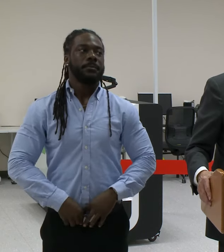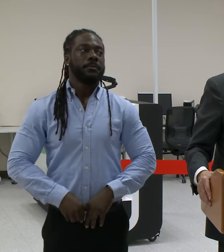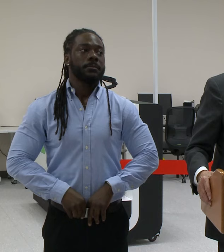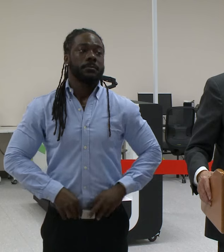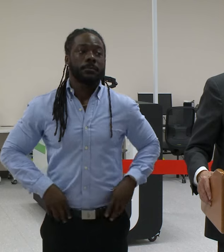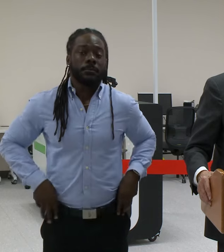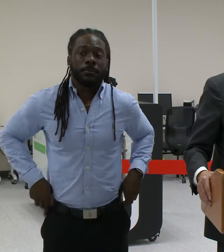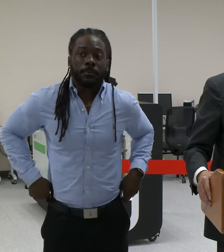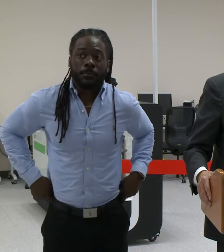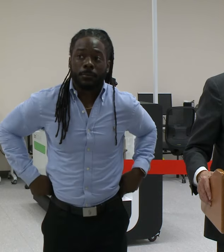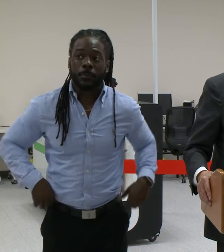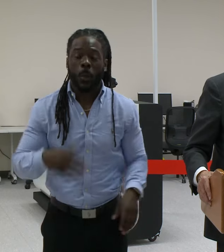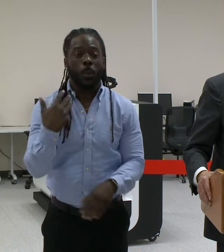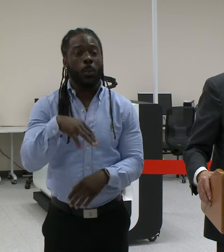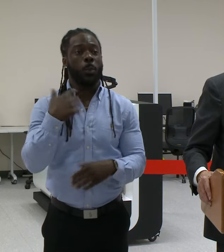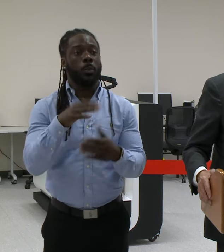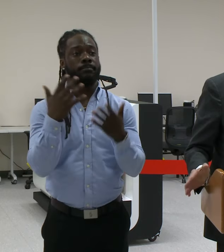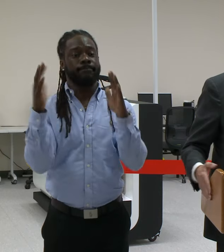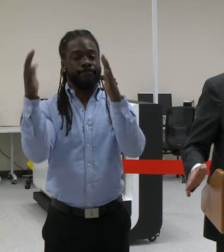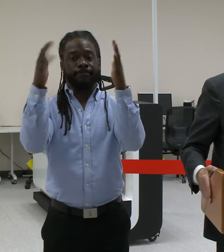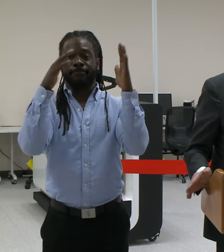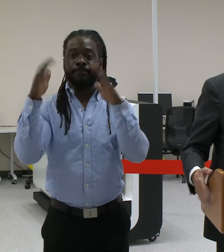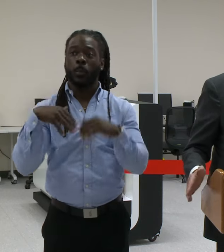So we have a good group of new people.